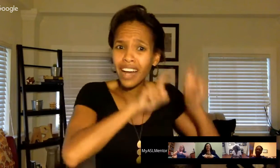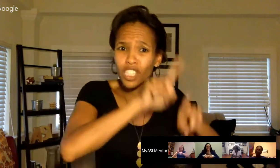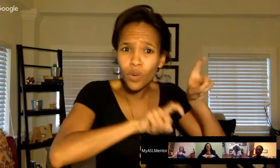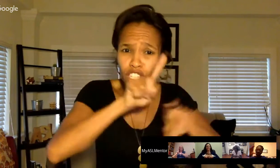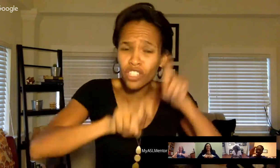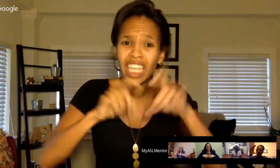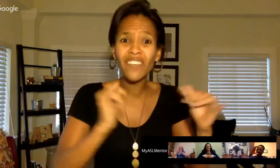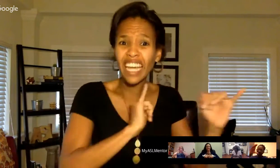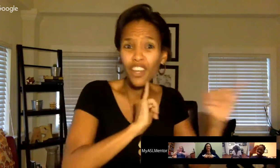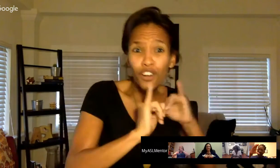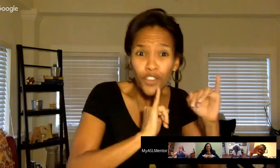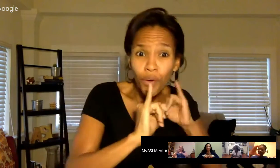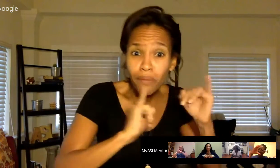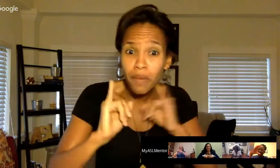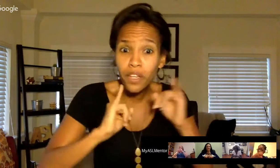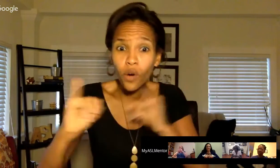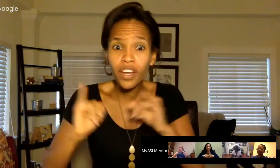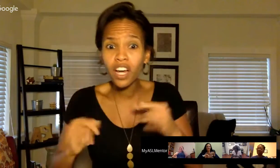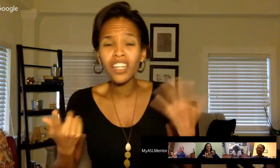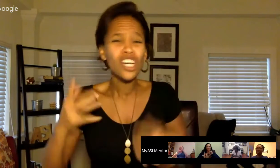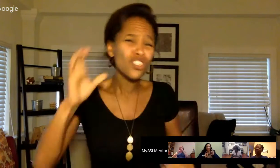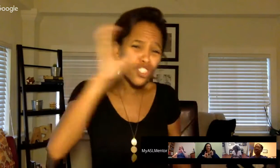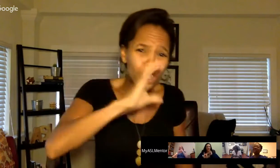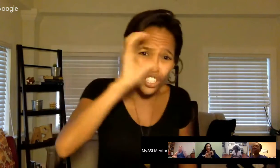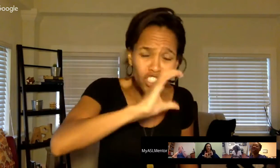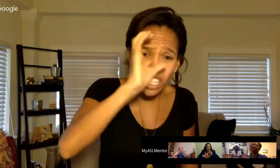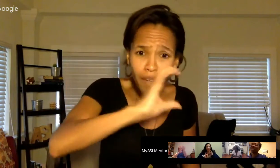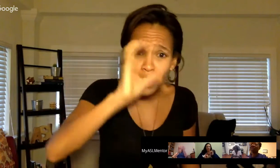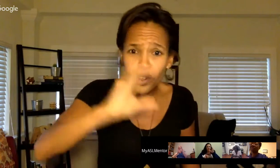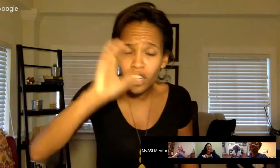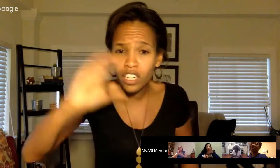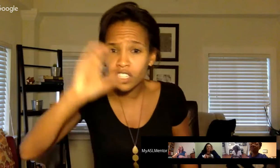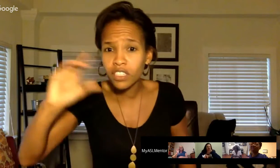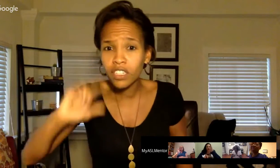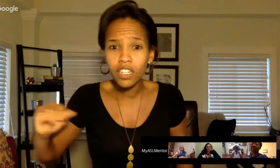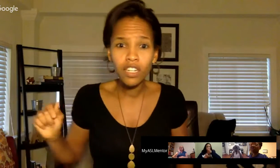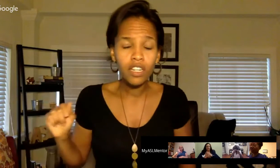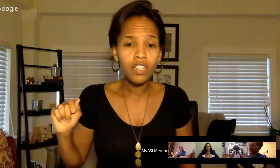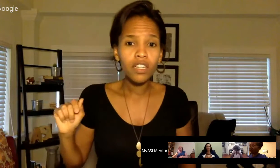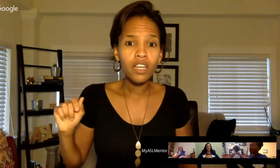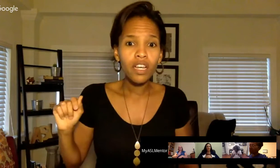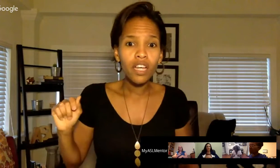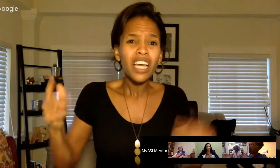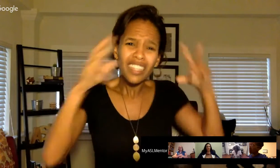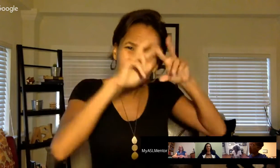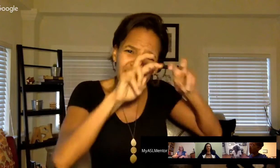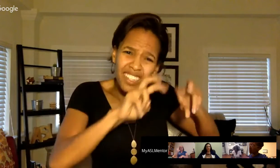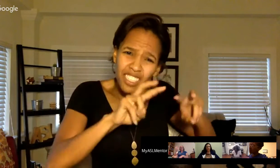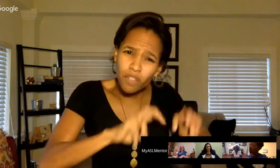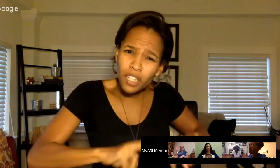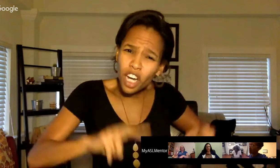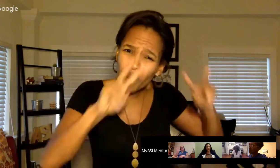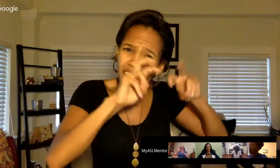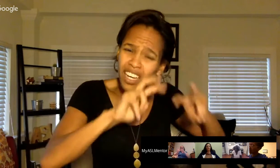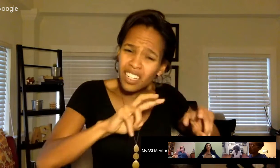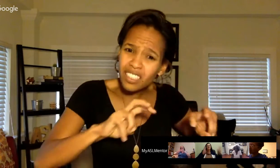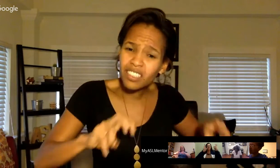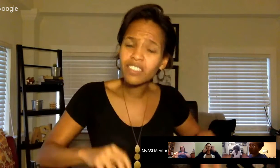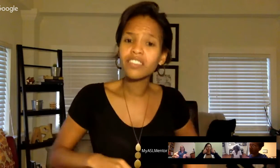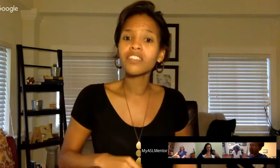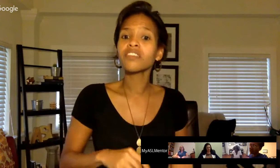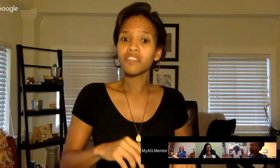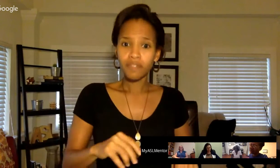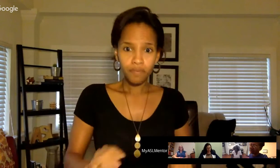absolutely, lots of questions, even interviewing might be going on, searching might be going on, this could be going